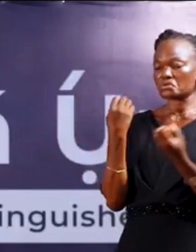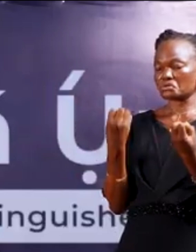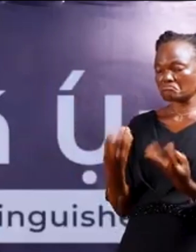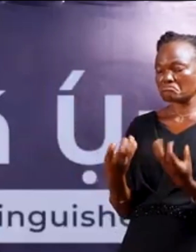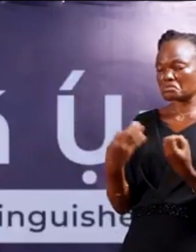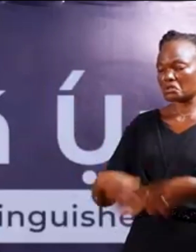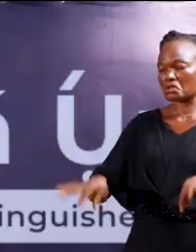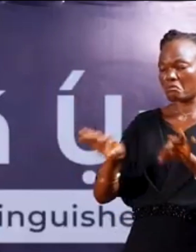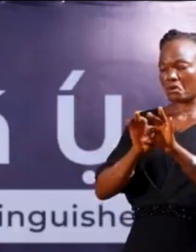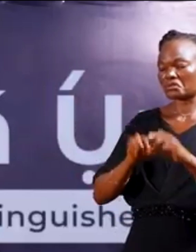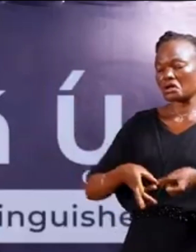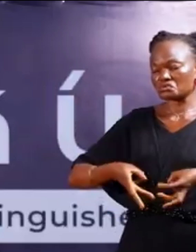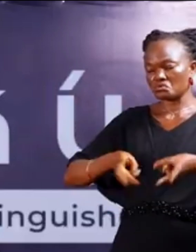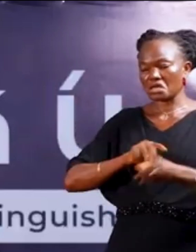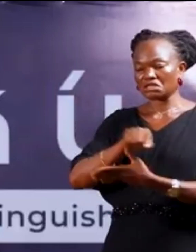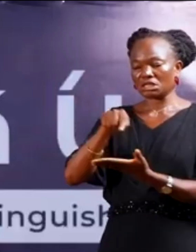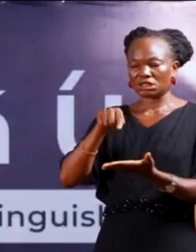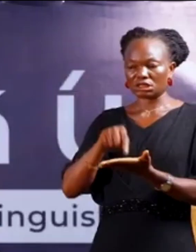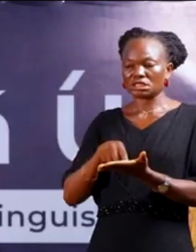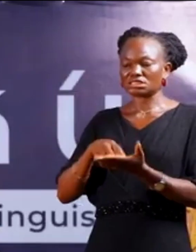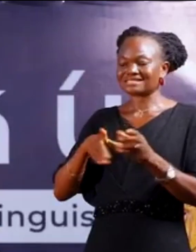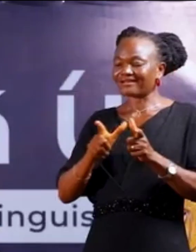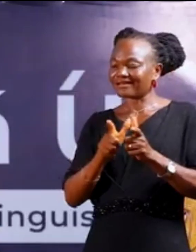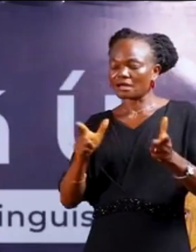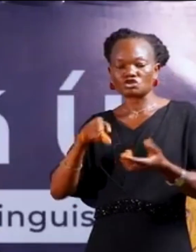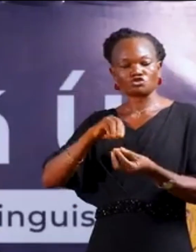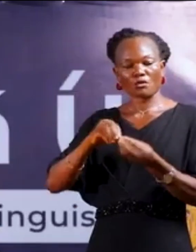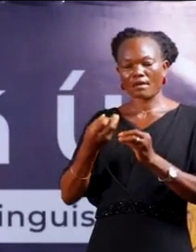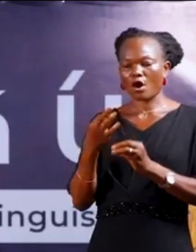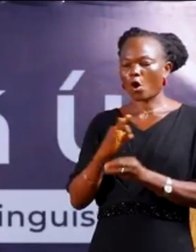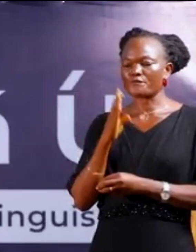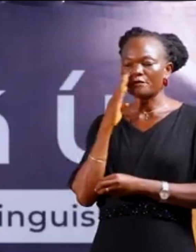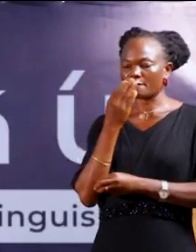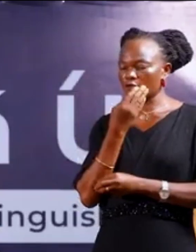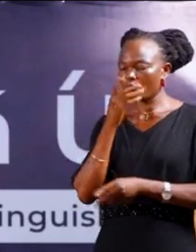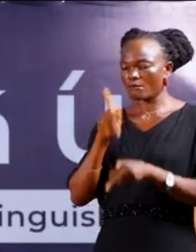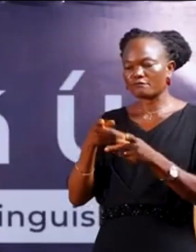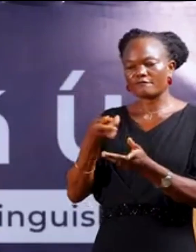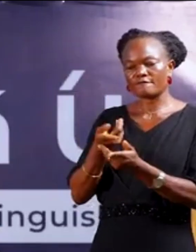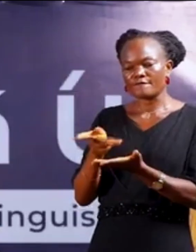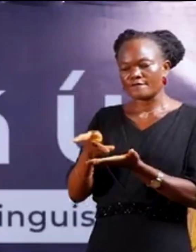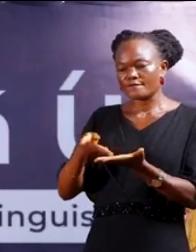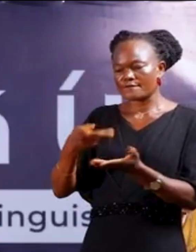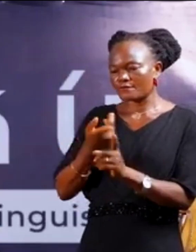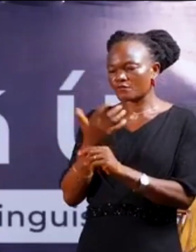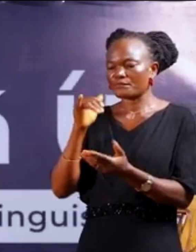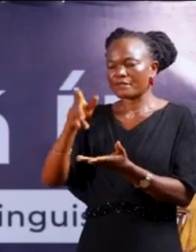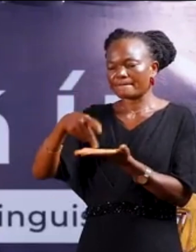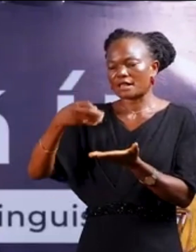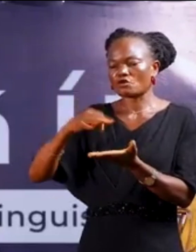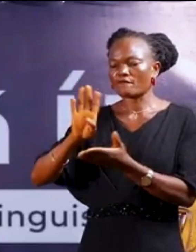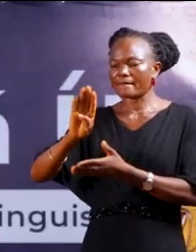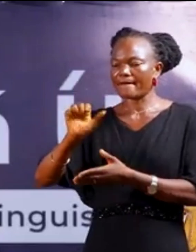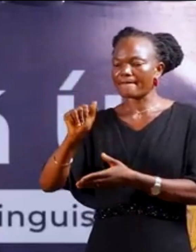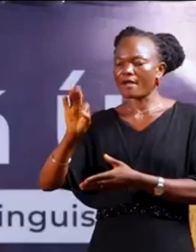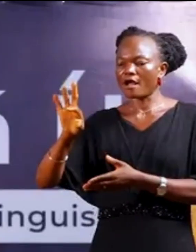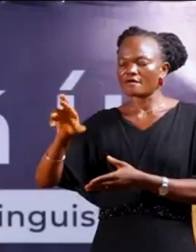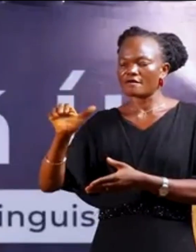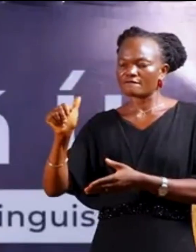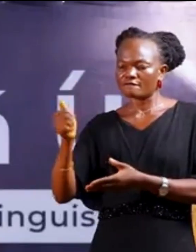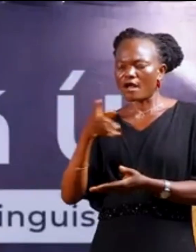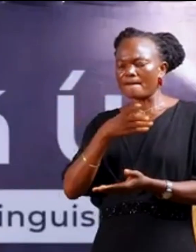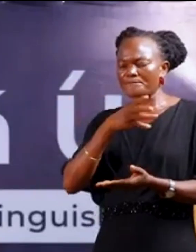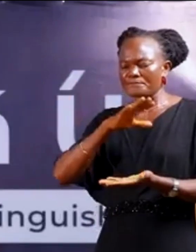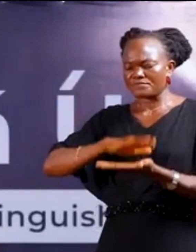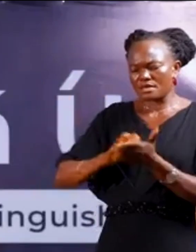important ways, this large number of Igbo people from the Bight of Biafra became very significant in